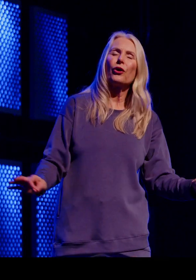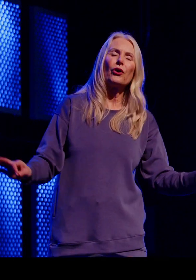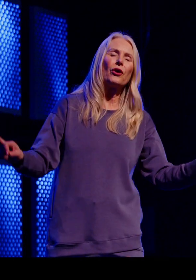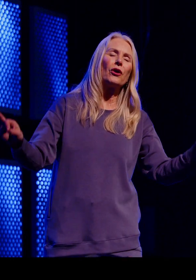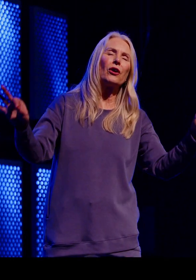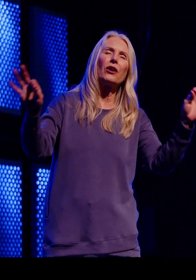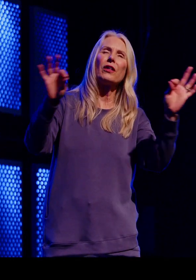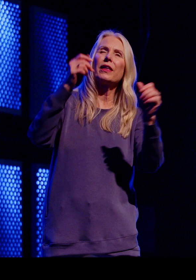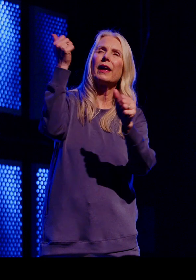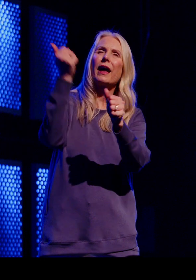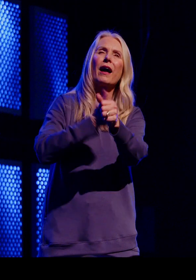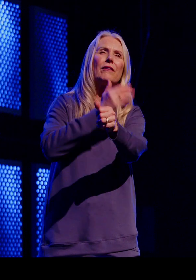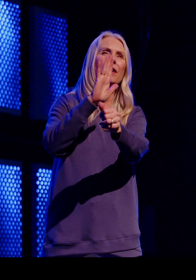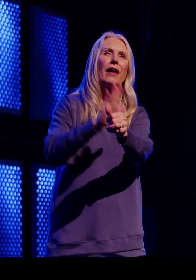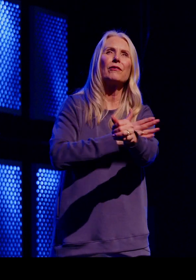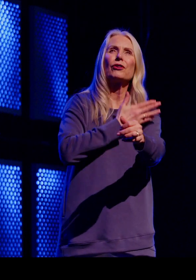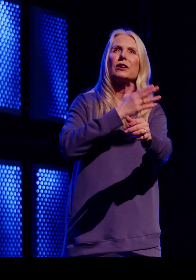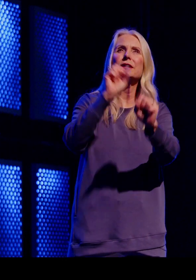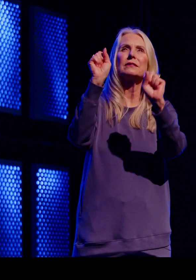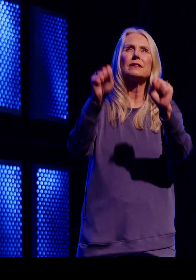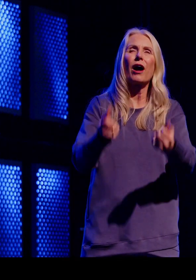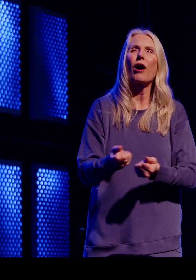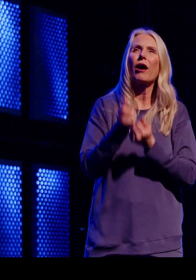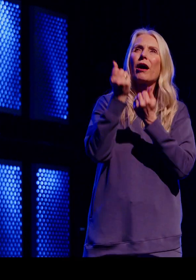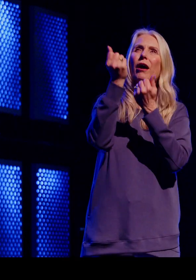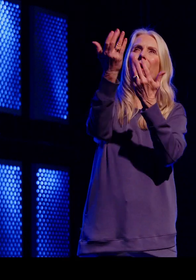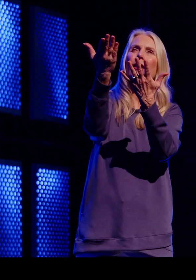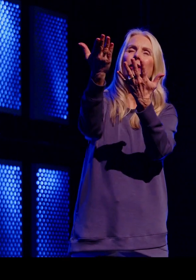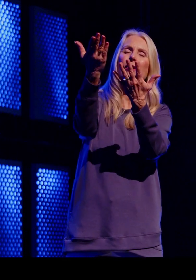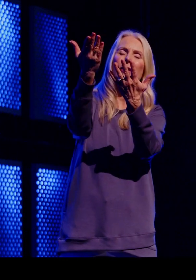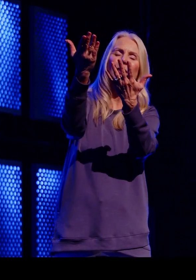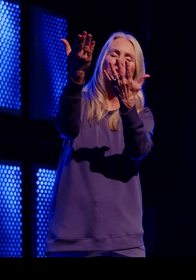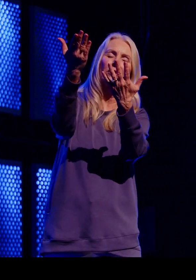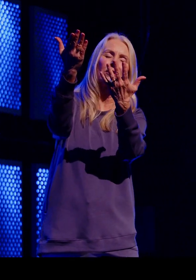Every song we could ever sing,